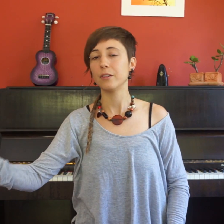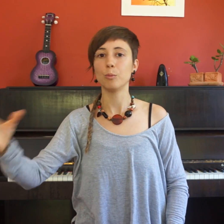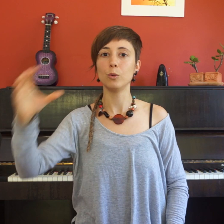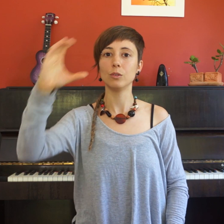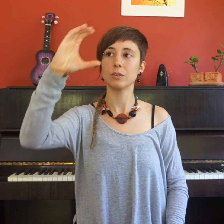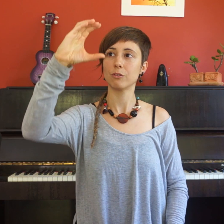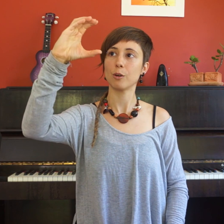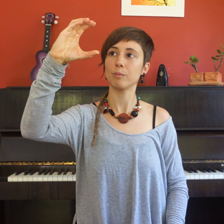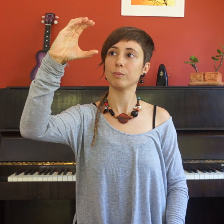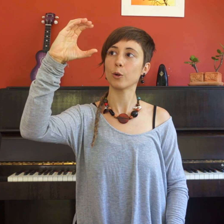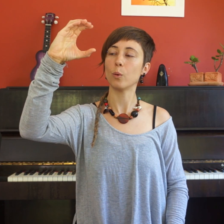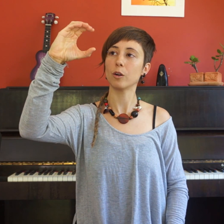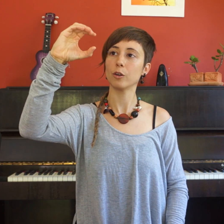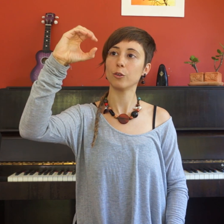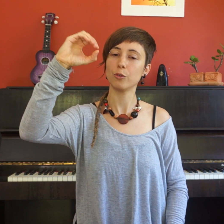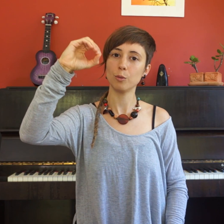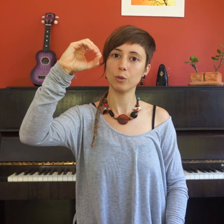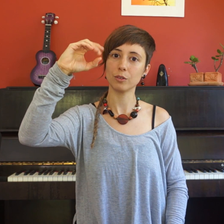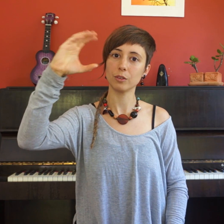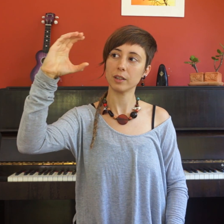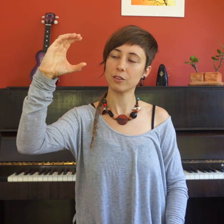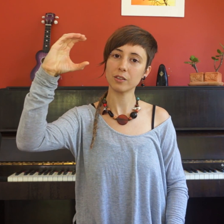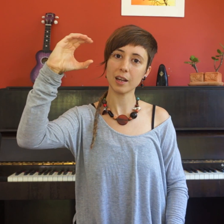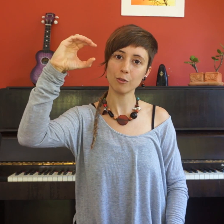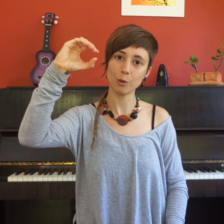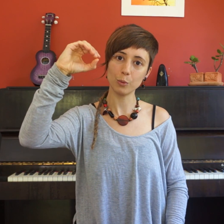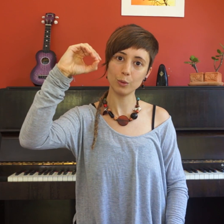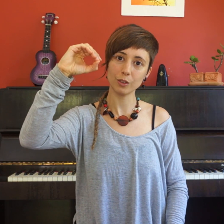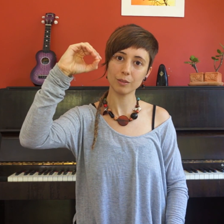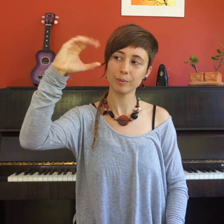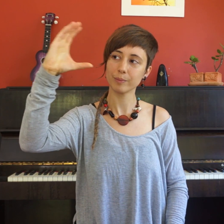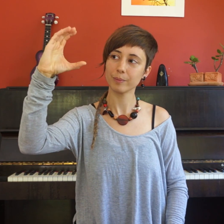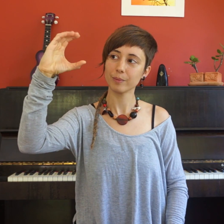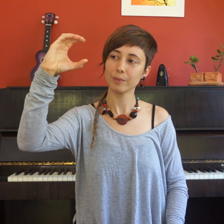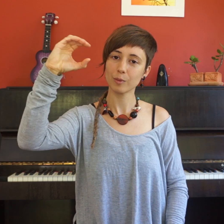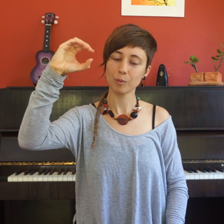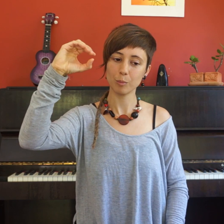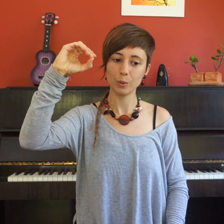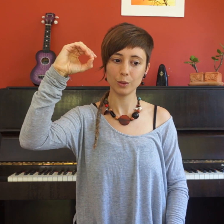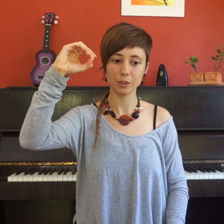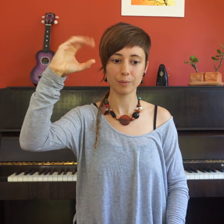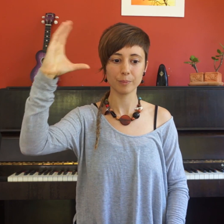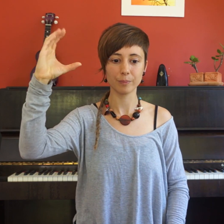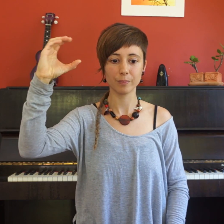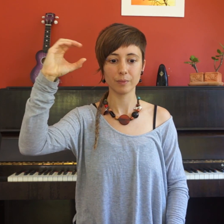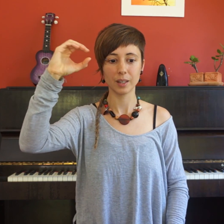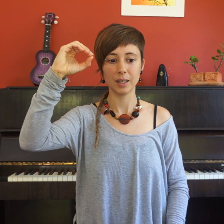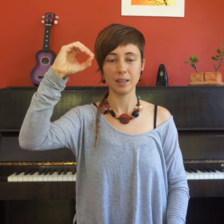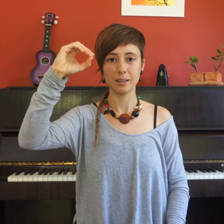the moon, from a quarter to full moon, that's the sign for moon. Moon. This